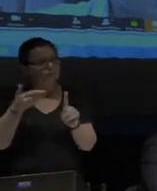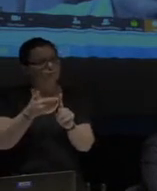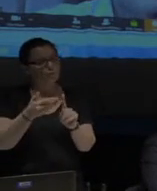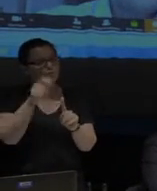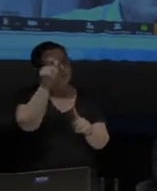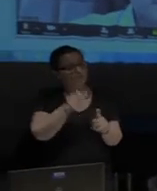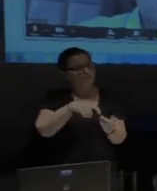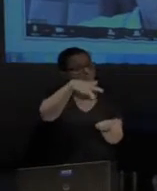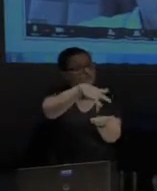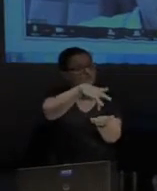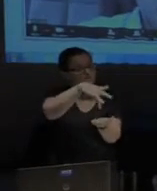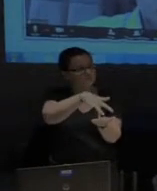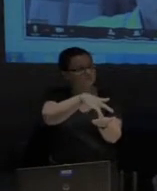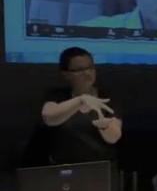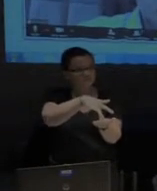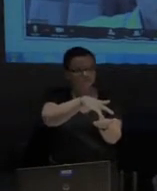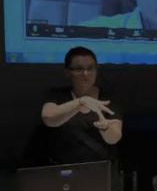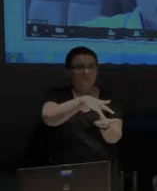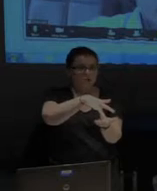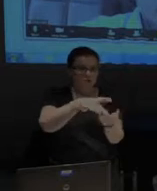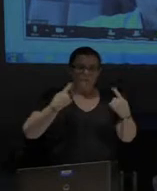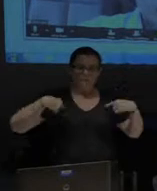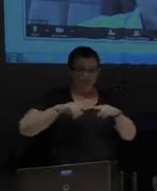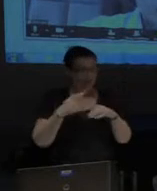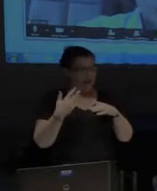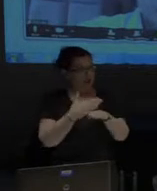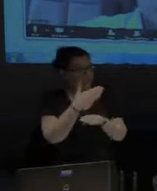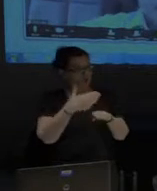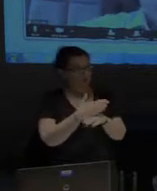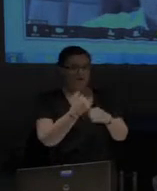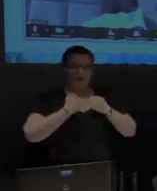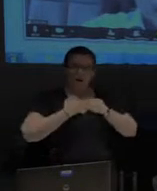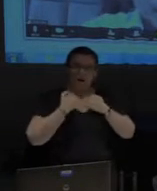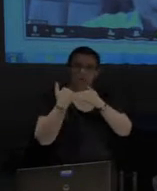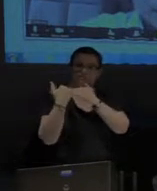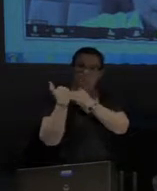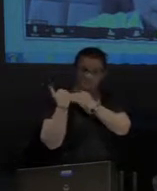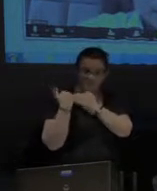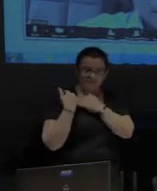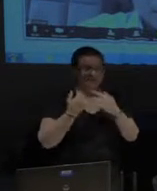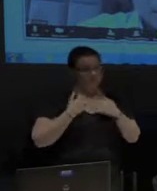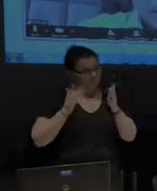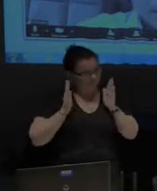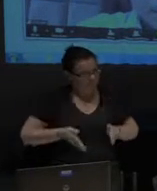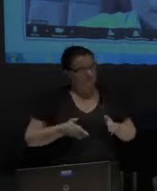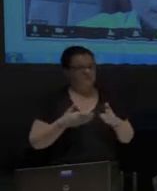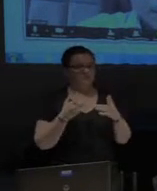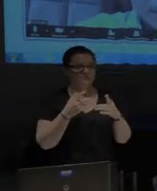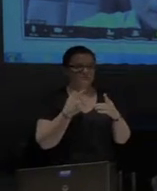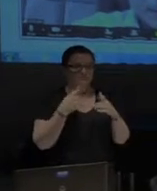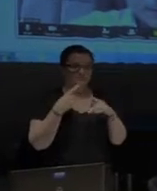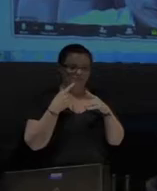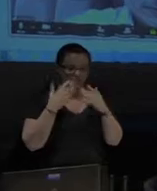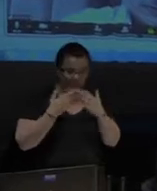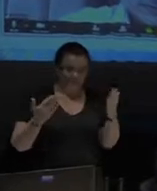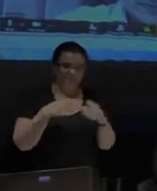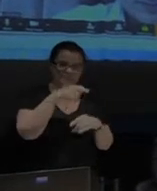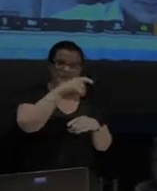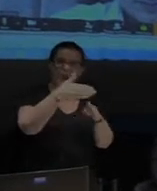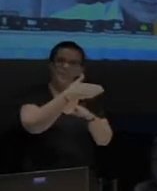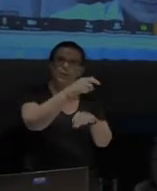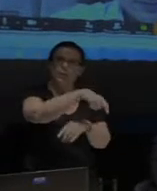actually as employers we have a duty and an obligation to our employees, but at the same time it's not